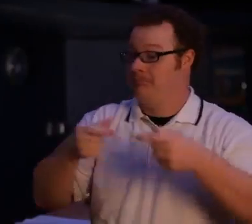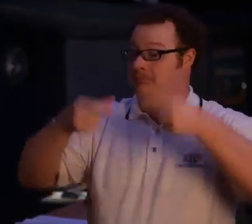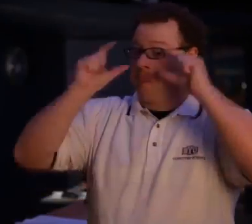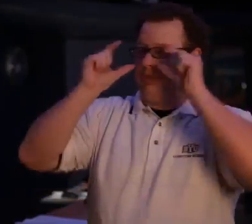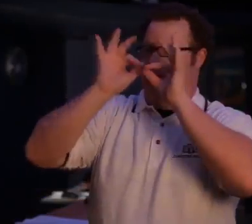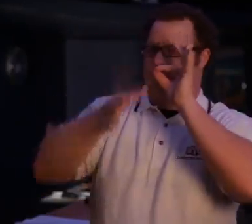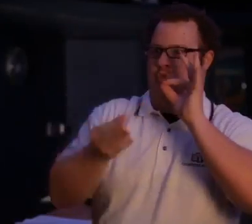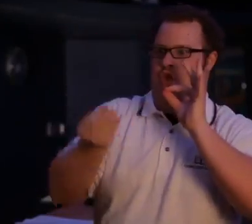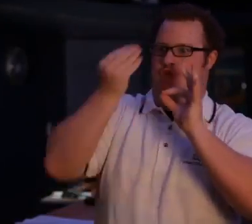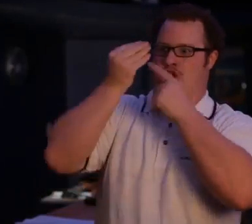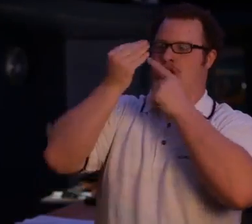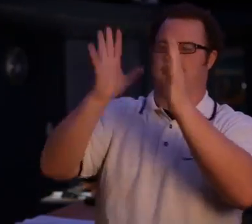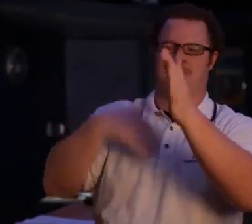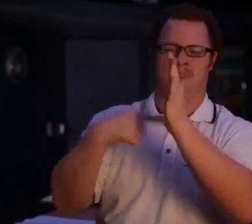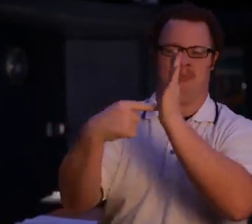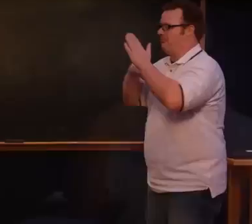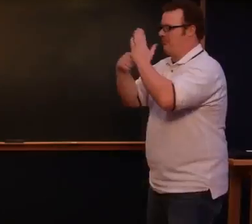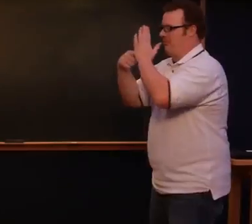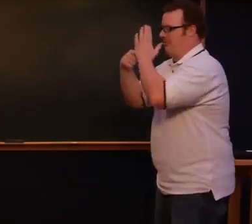Thank you.